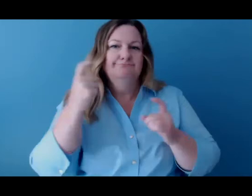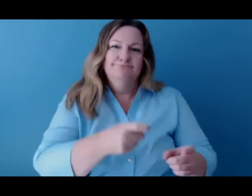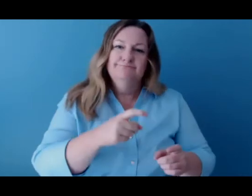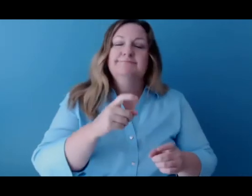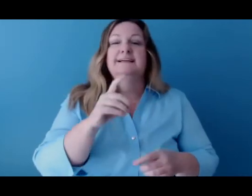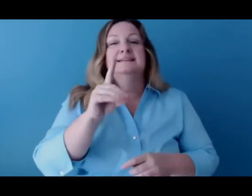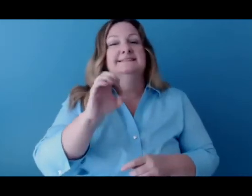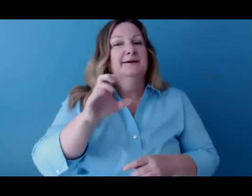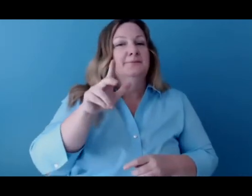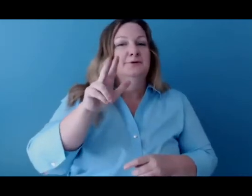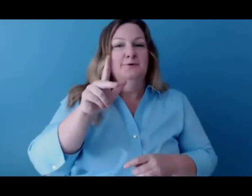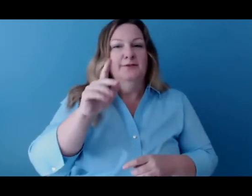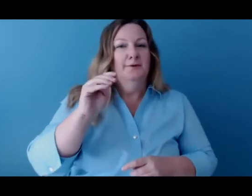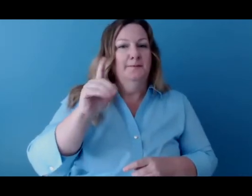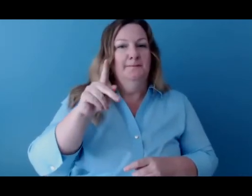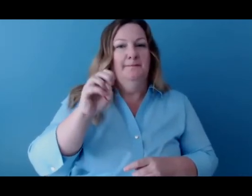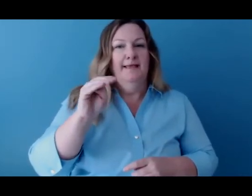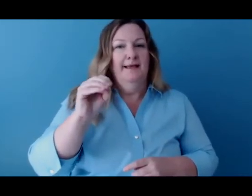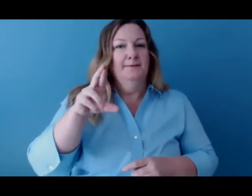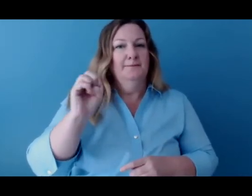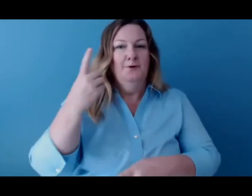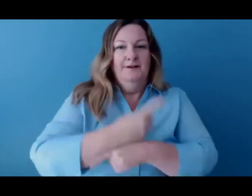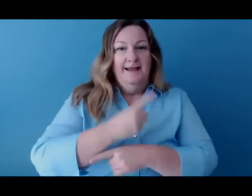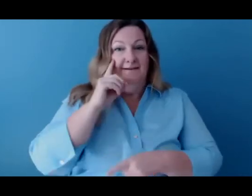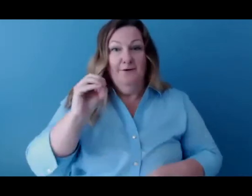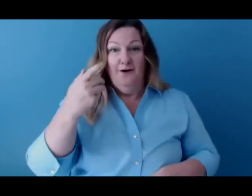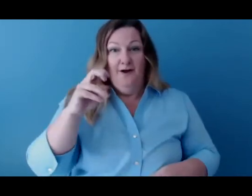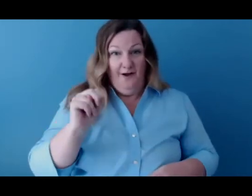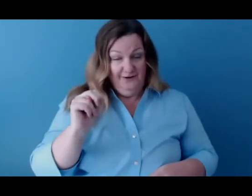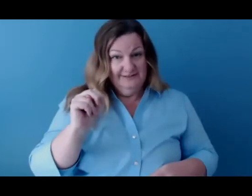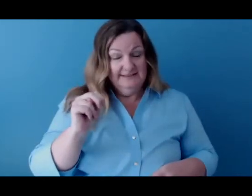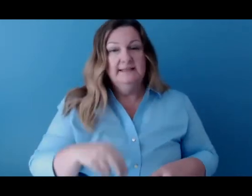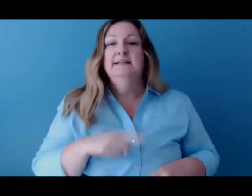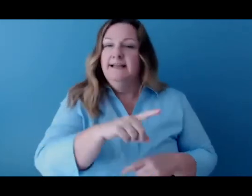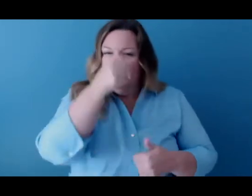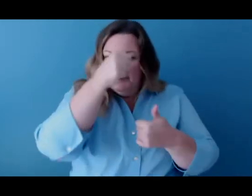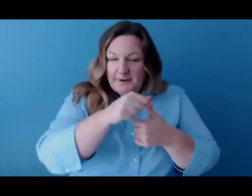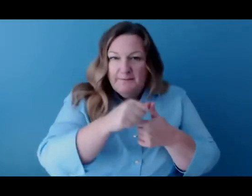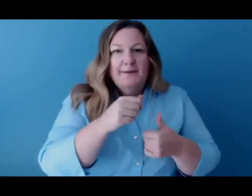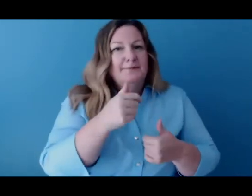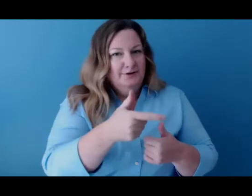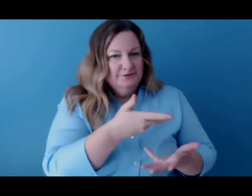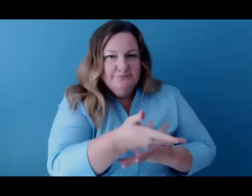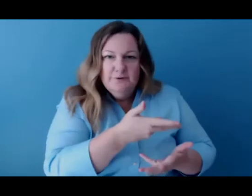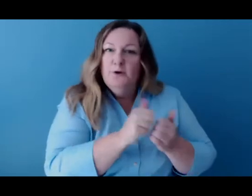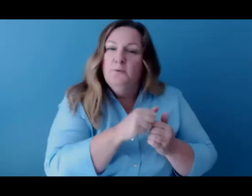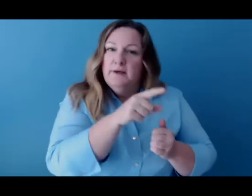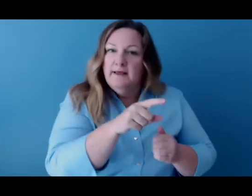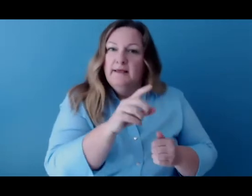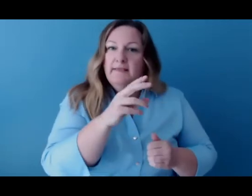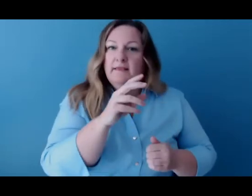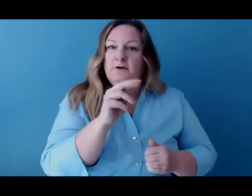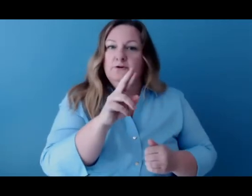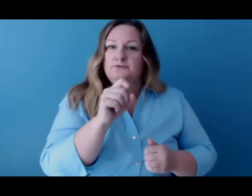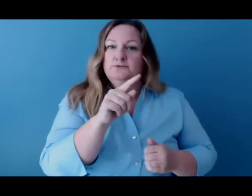23rd as Blake Moore Day in Ogden. What he remembers most, however, was a brief conversation with a Heisman trustee after the ceremony.